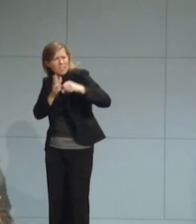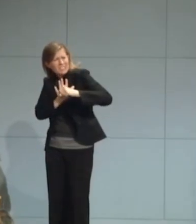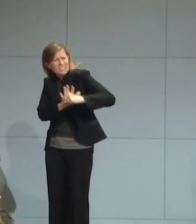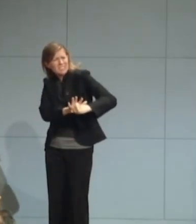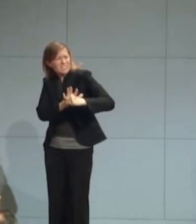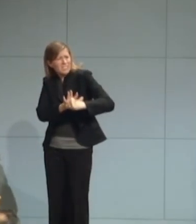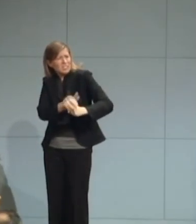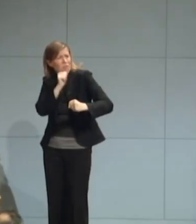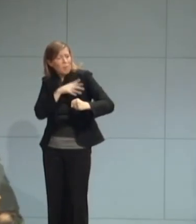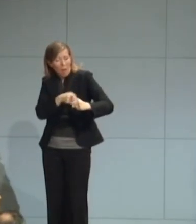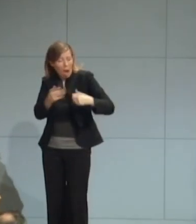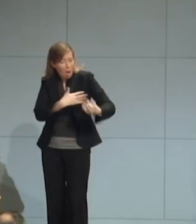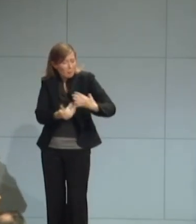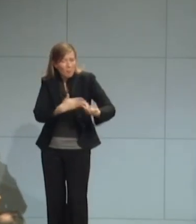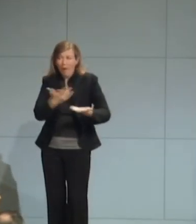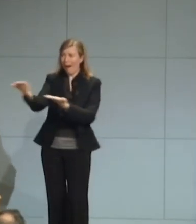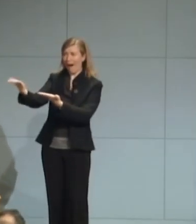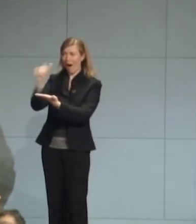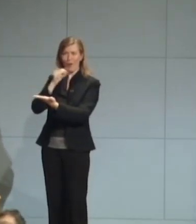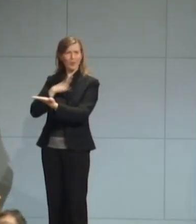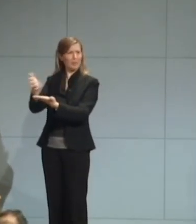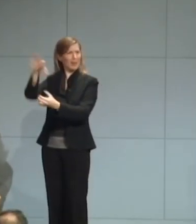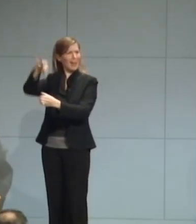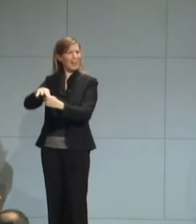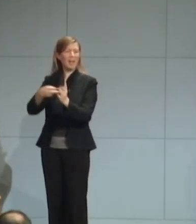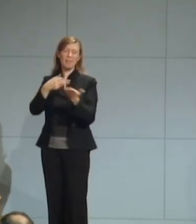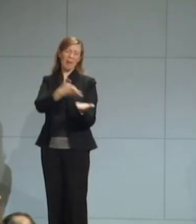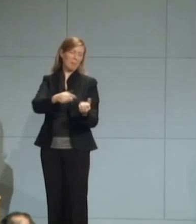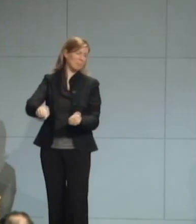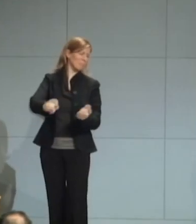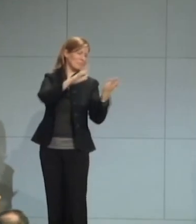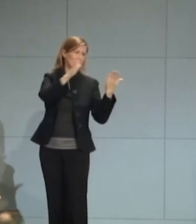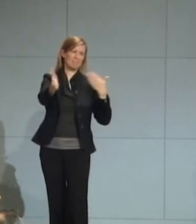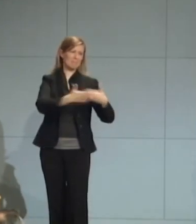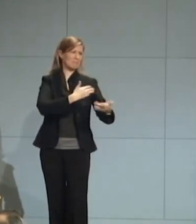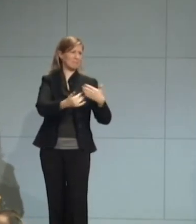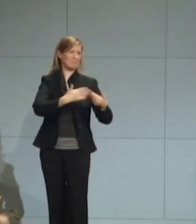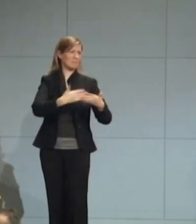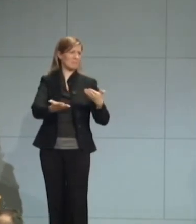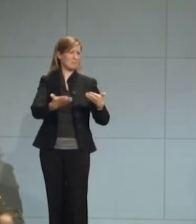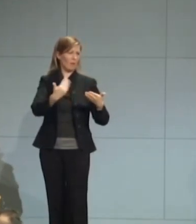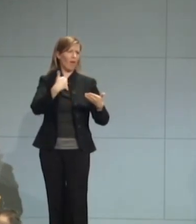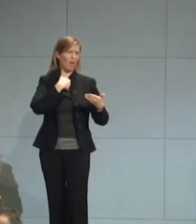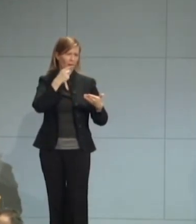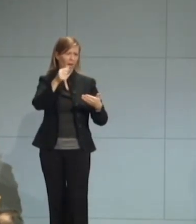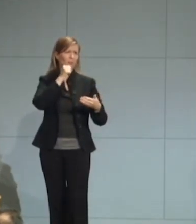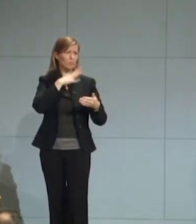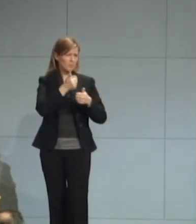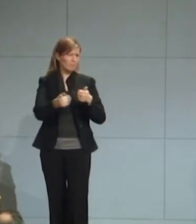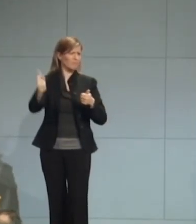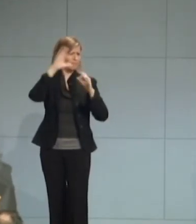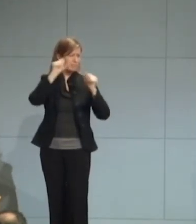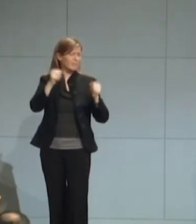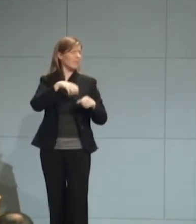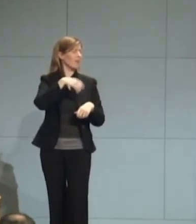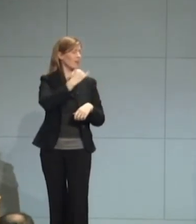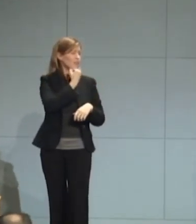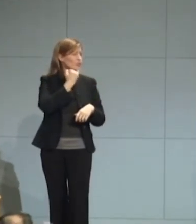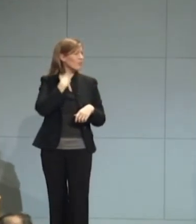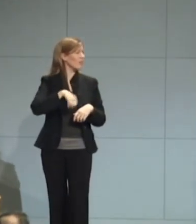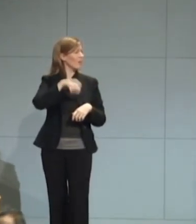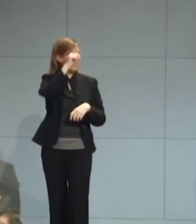emancipation brought to an end, was certainly not among those traditions that were worth preserving. And so we come together today